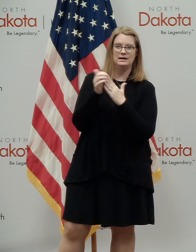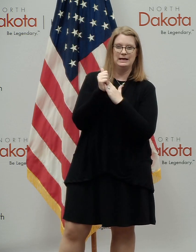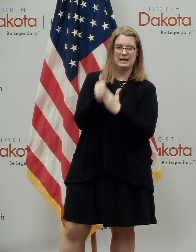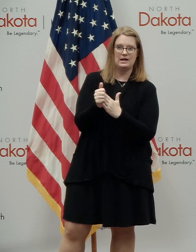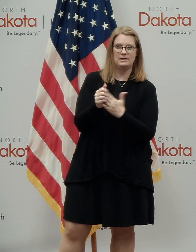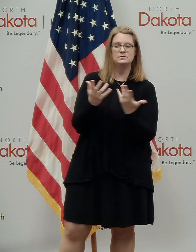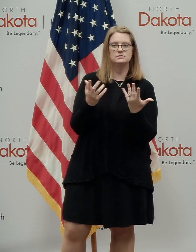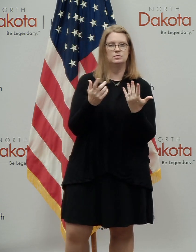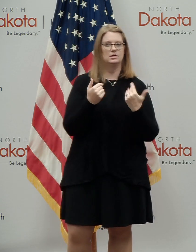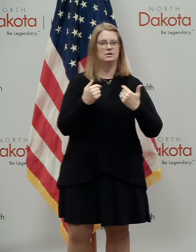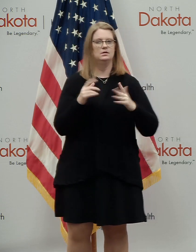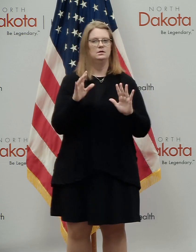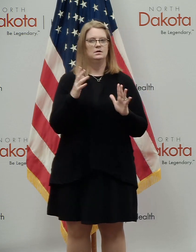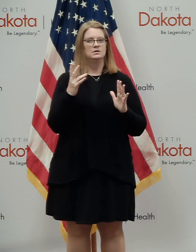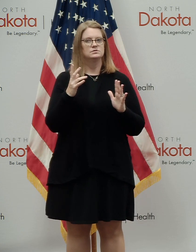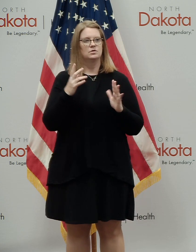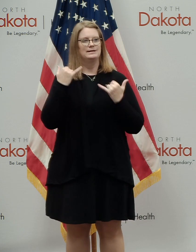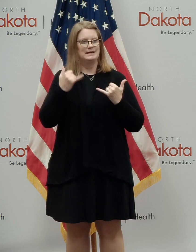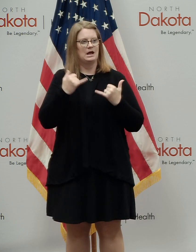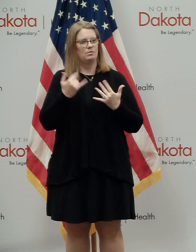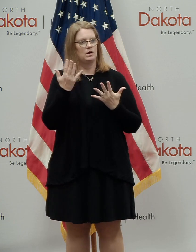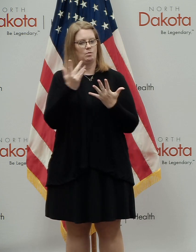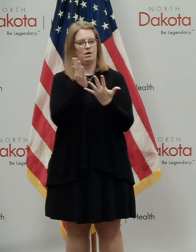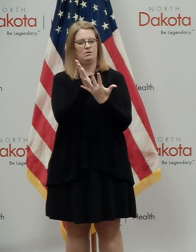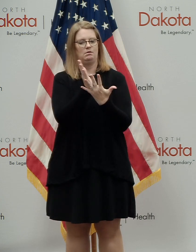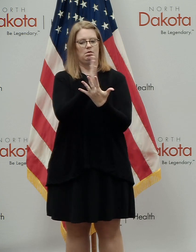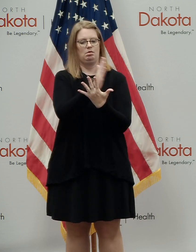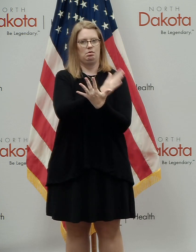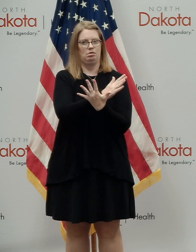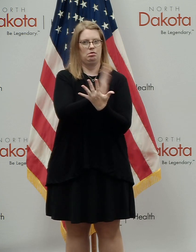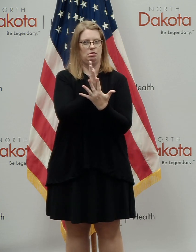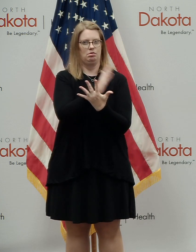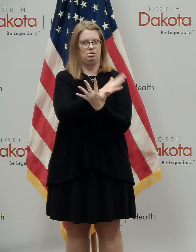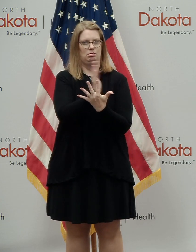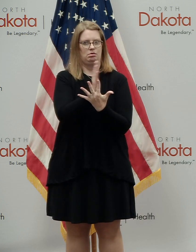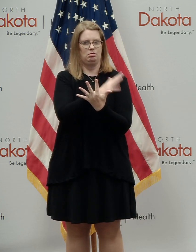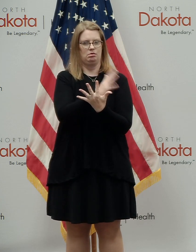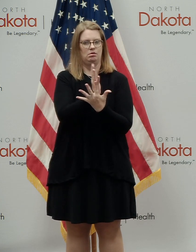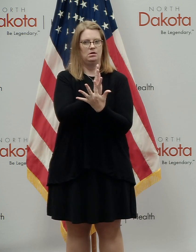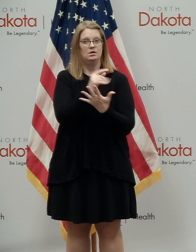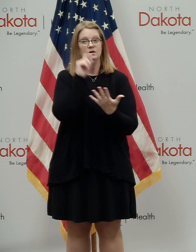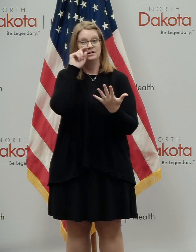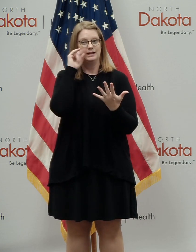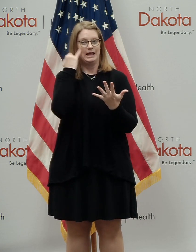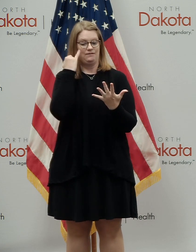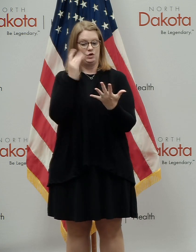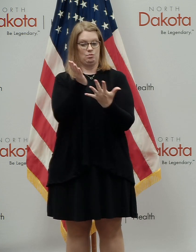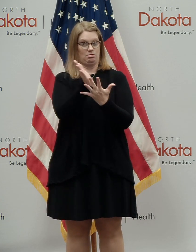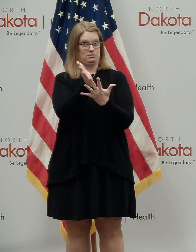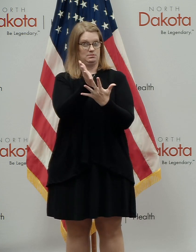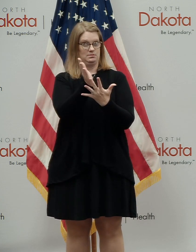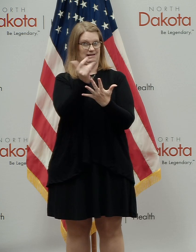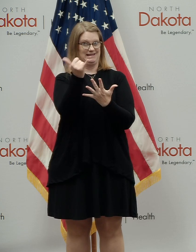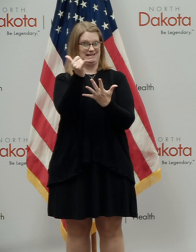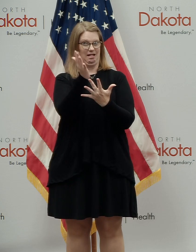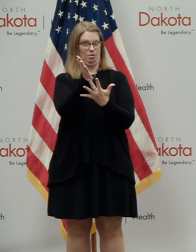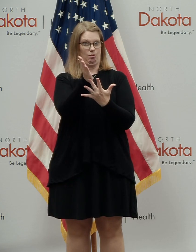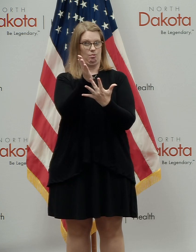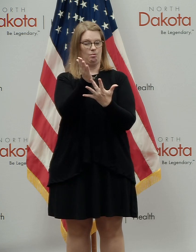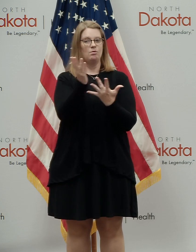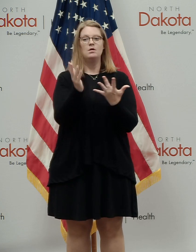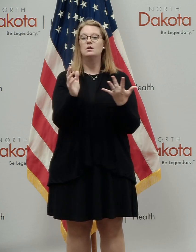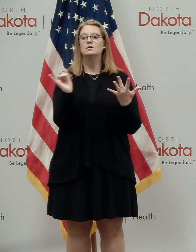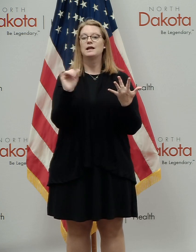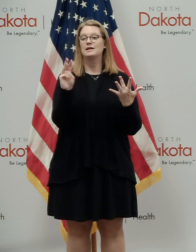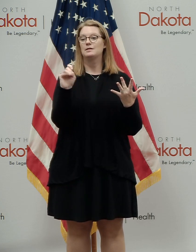to, would hold off on moving people to another level. But we would say that anybody's at that moderate risk level, like we saw from the